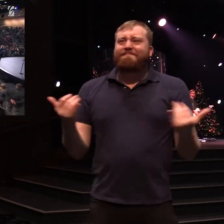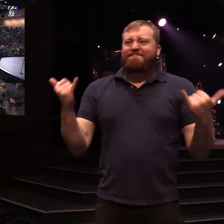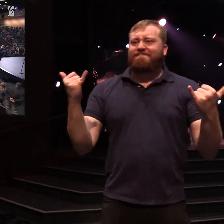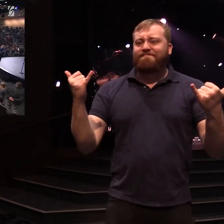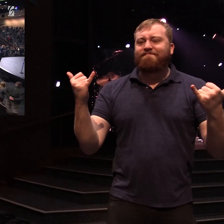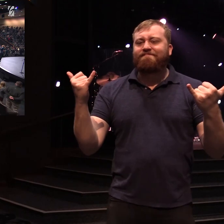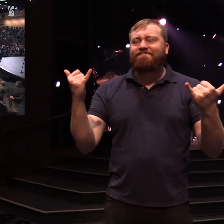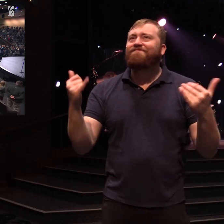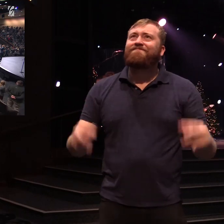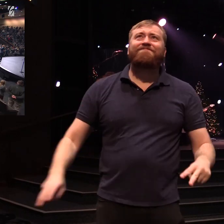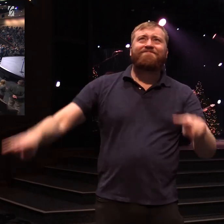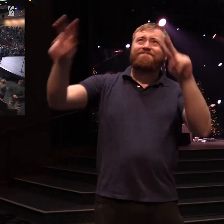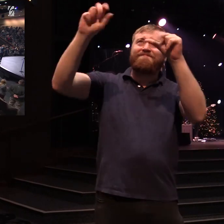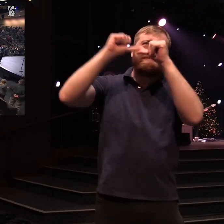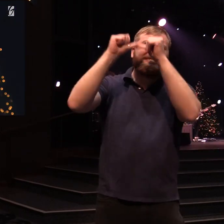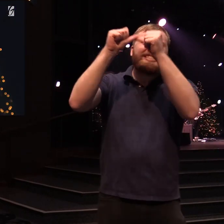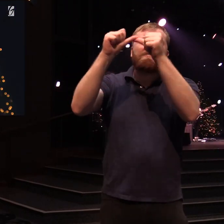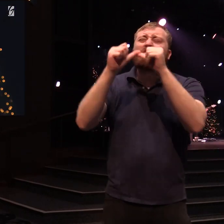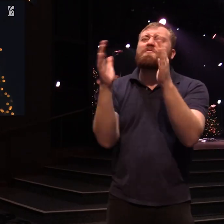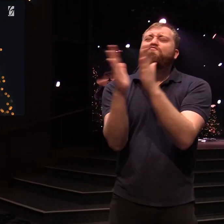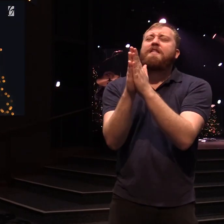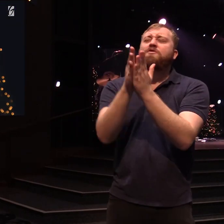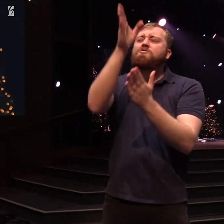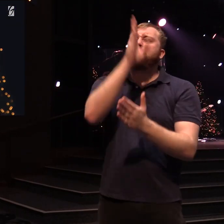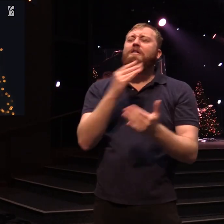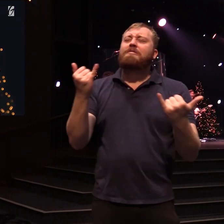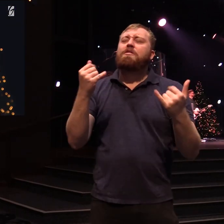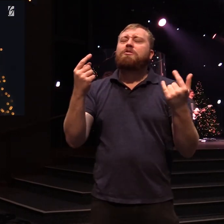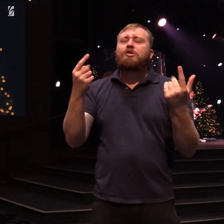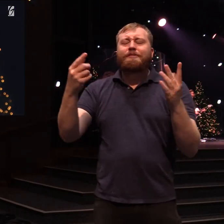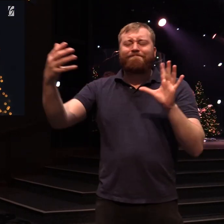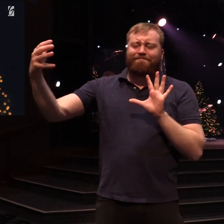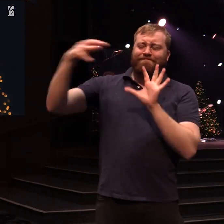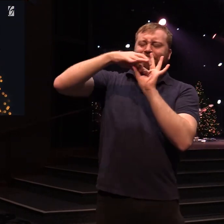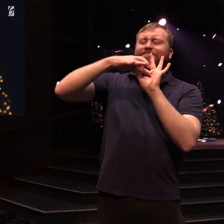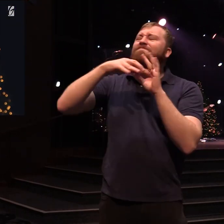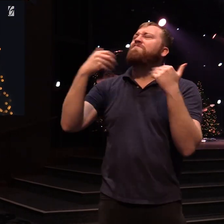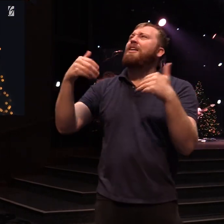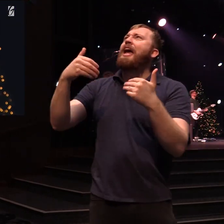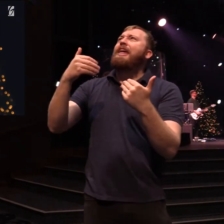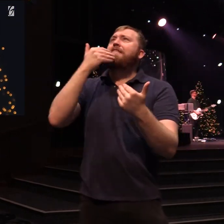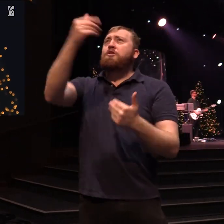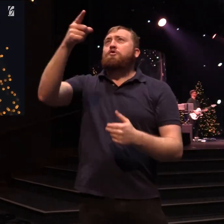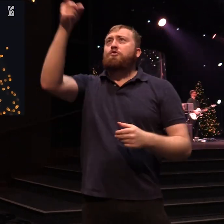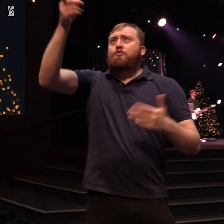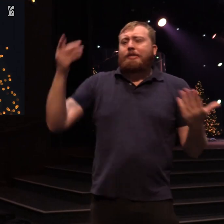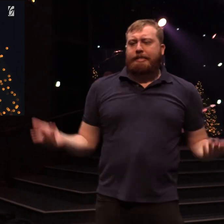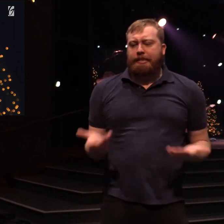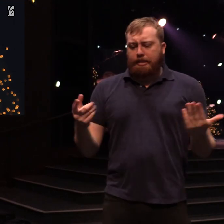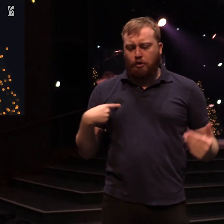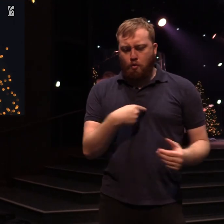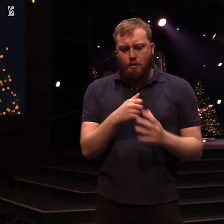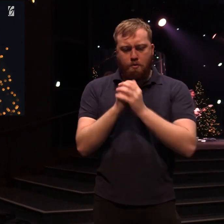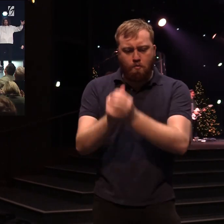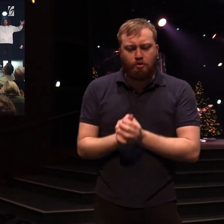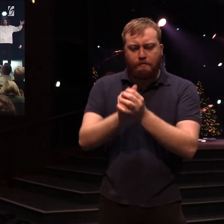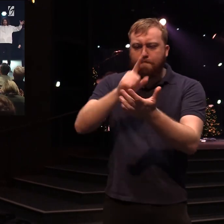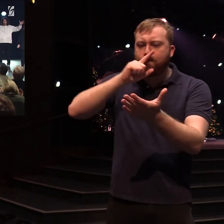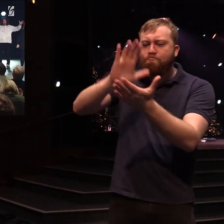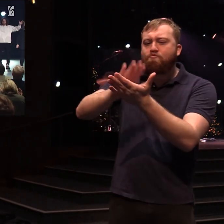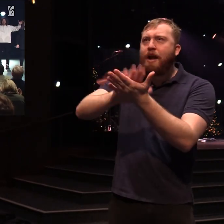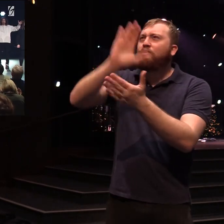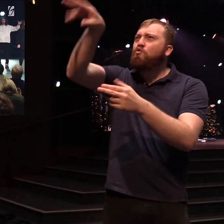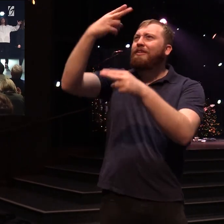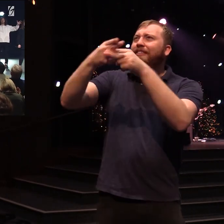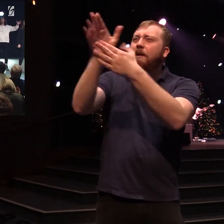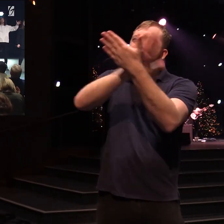attention turned towards heaven right now. Let's just pray for God to meet us now. God, I thank you that you are here. As we worship you and praise your holy name, God,